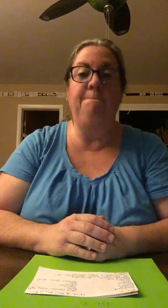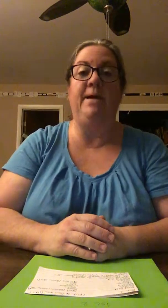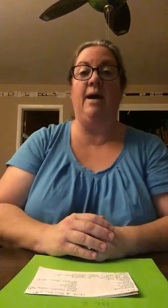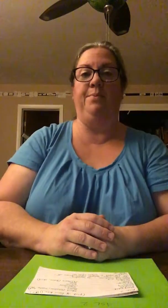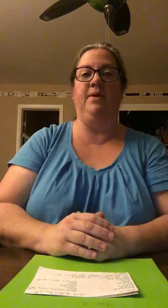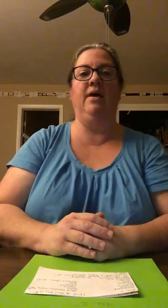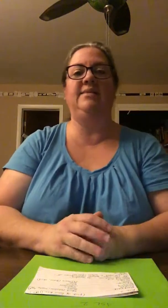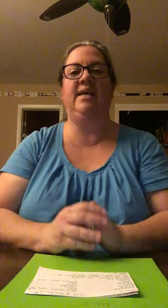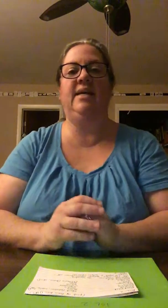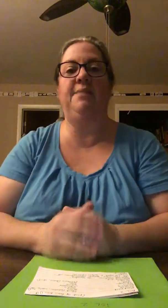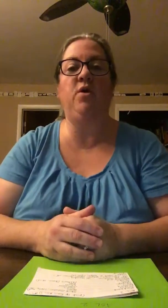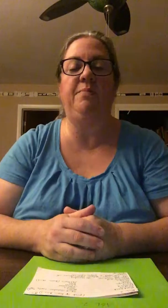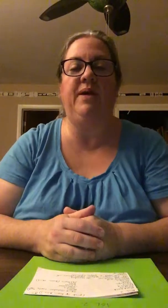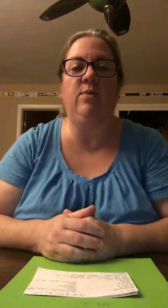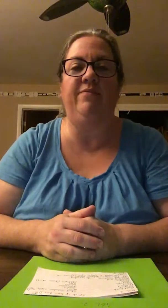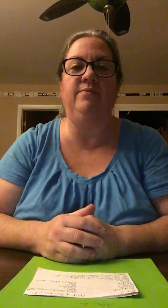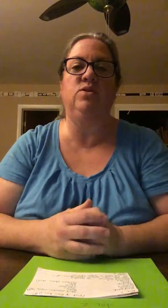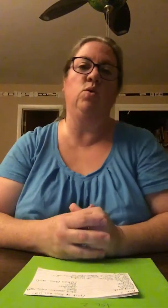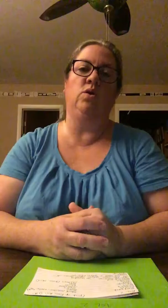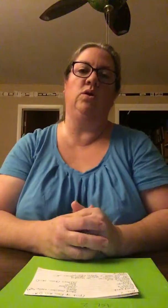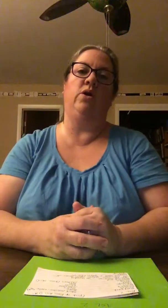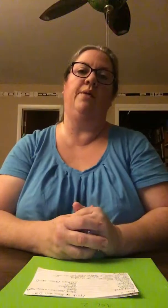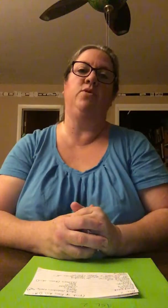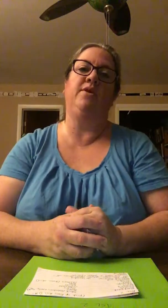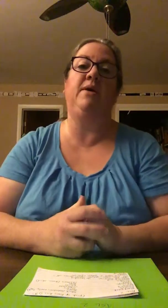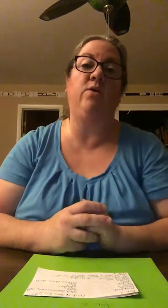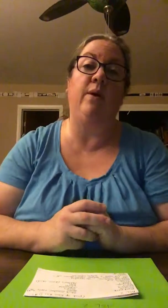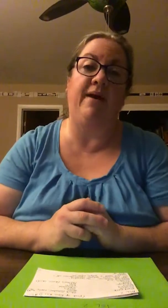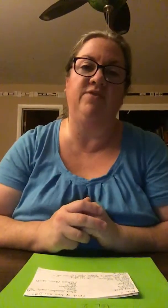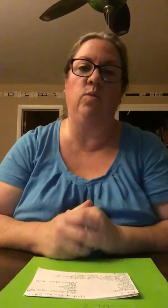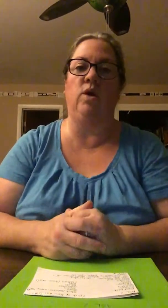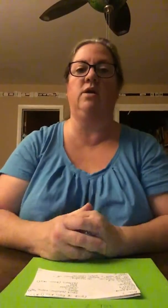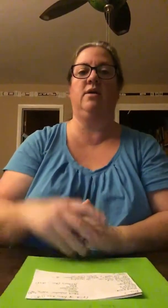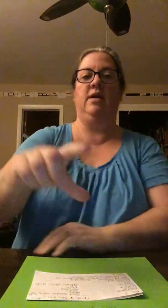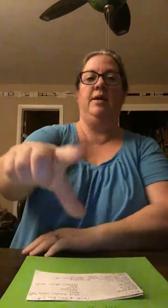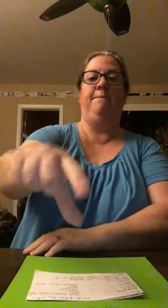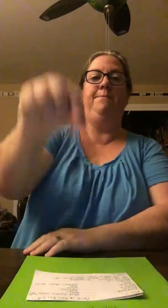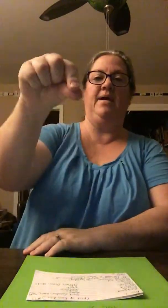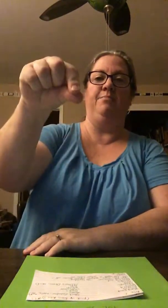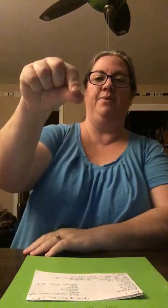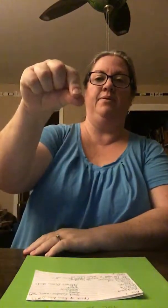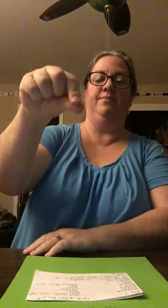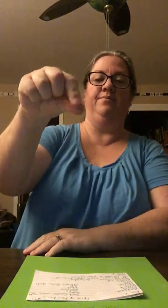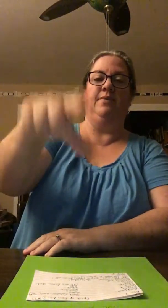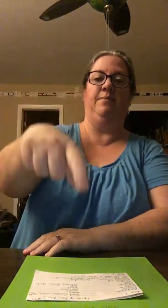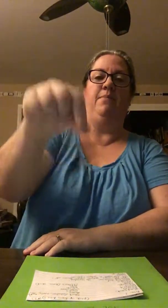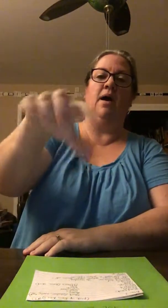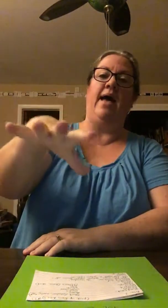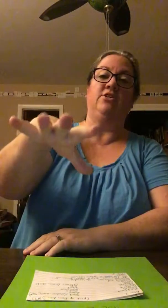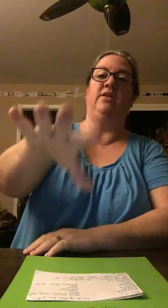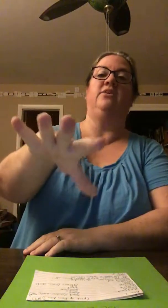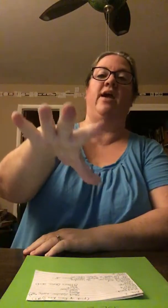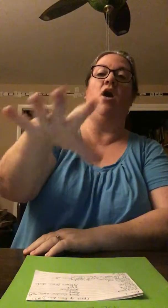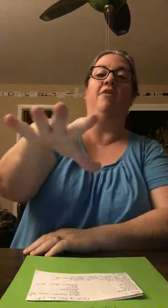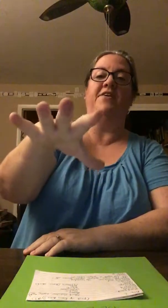Pick up, as in I'm going to pick you up from school, or I'm going to pick you up after work. Pick up. Actually, sorry, all fingers